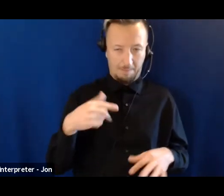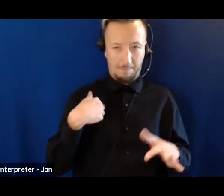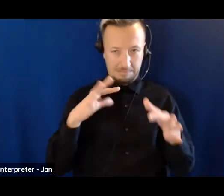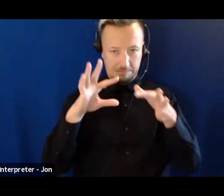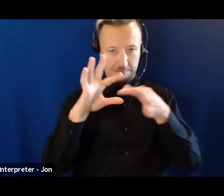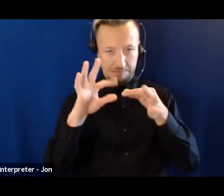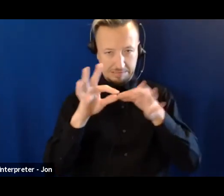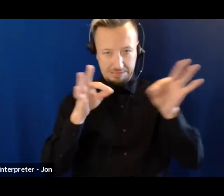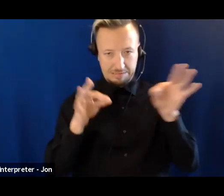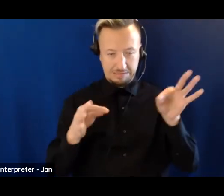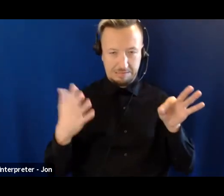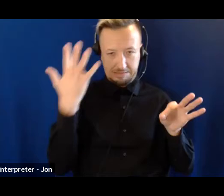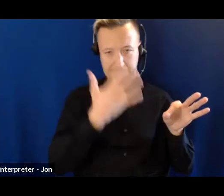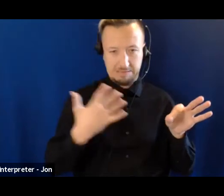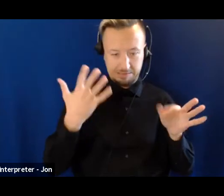so